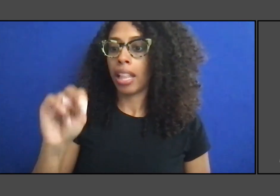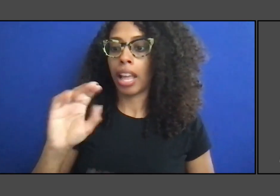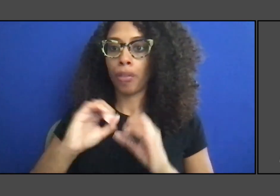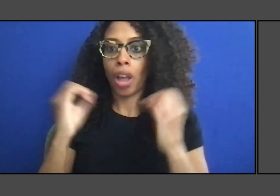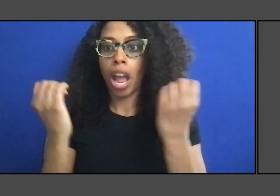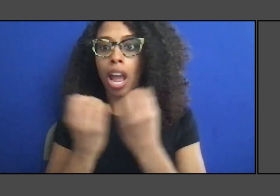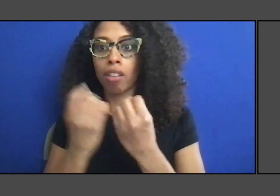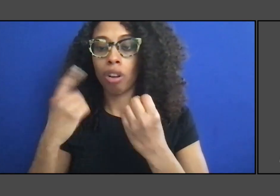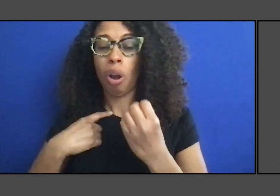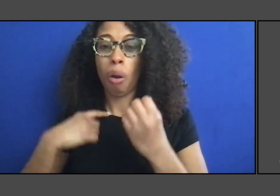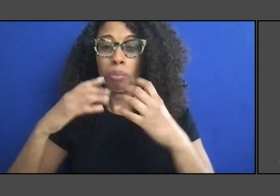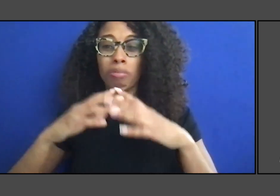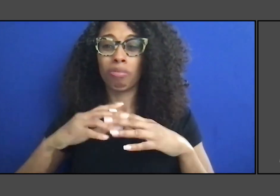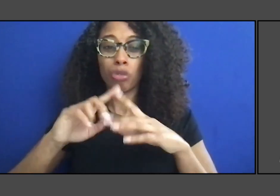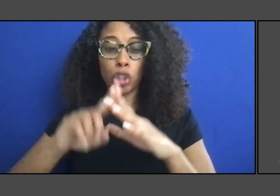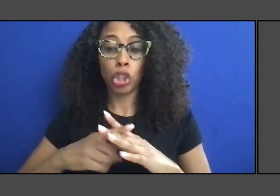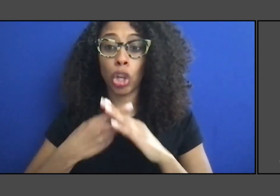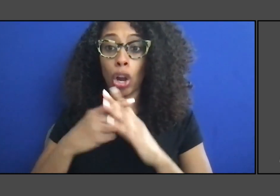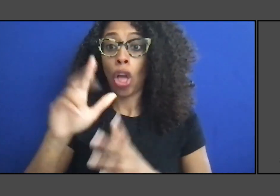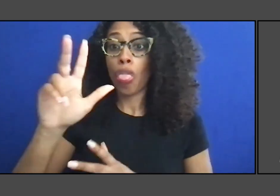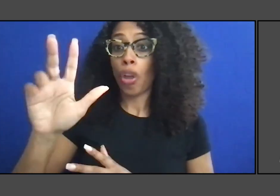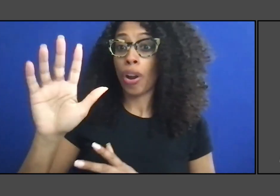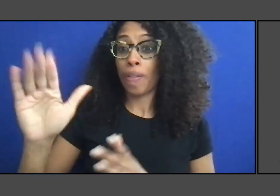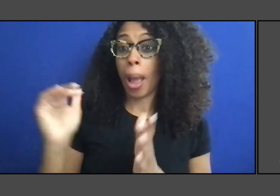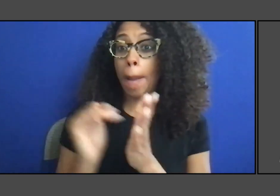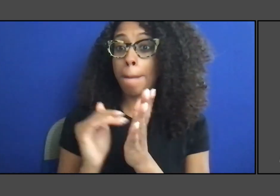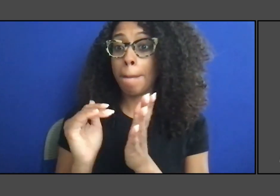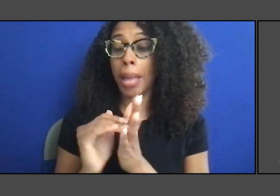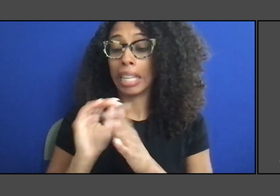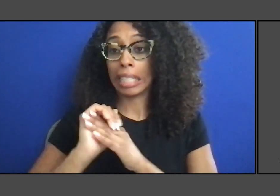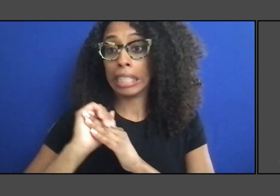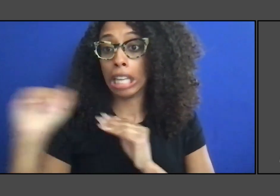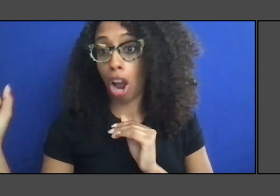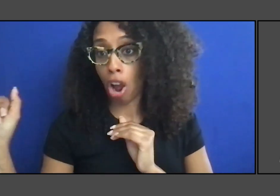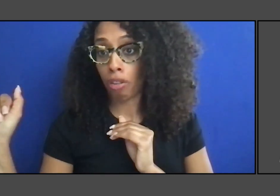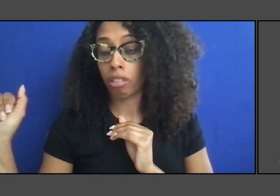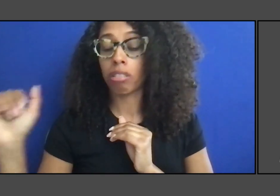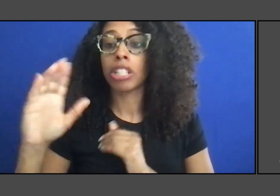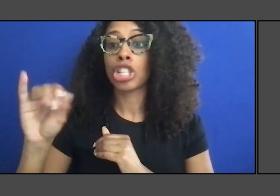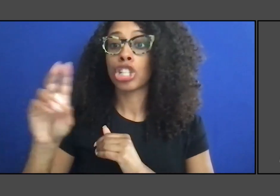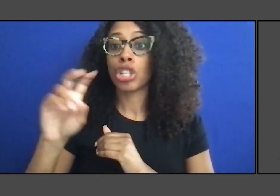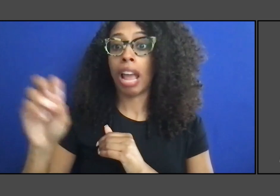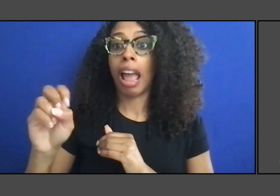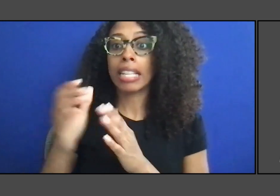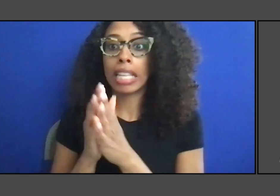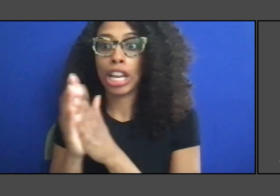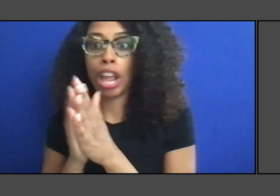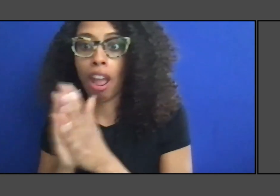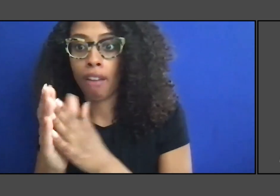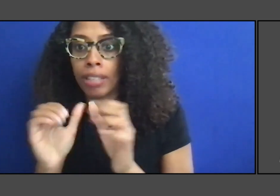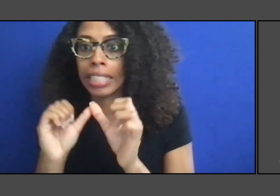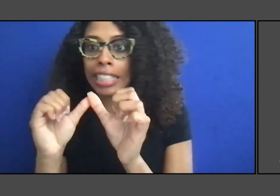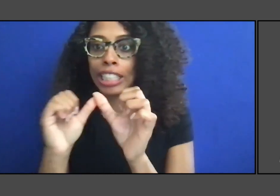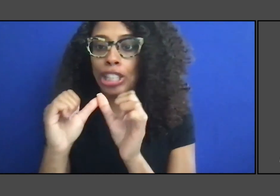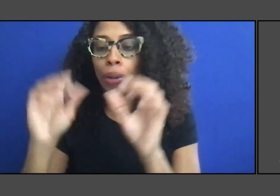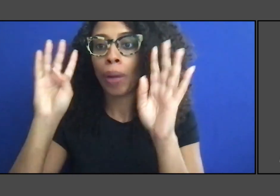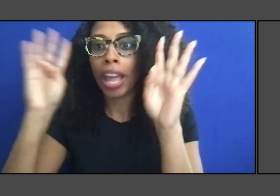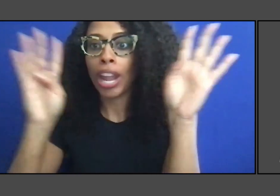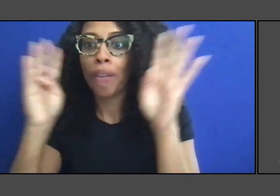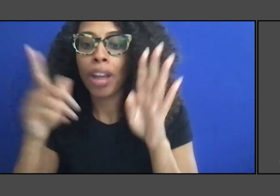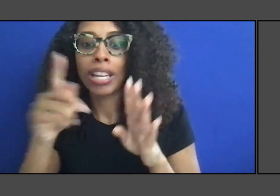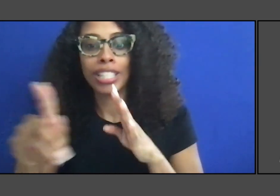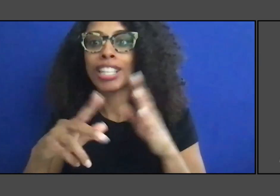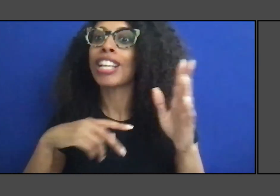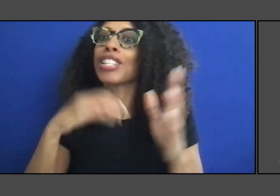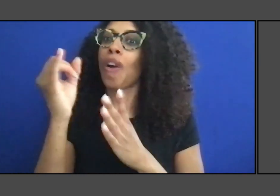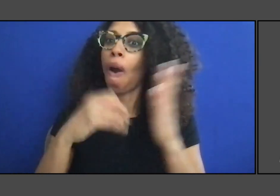million jazz initiative supporting the preservation and study and continued evolution of this art form. And